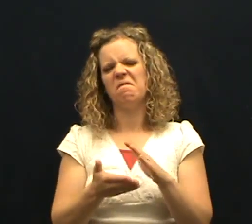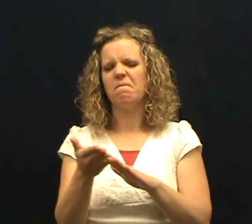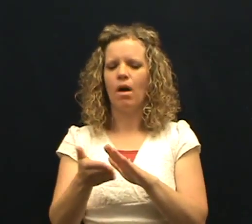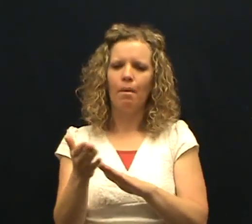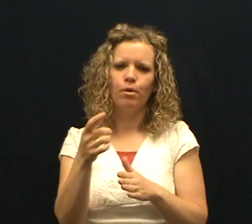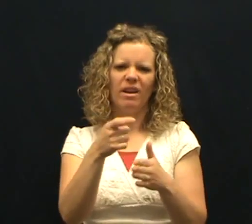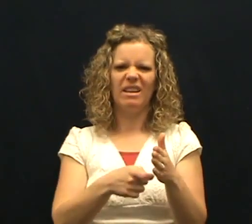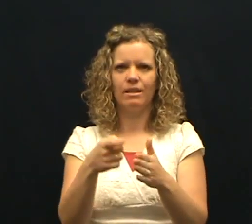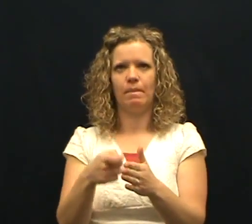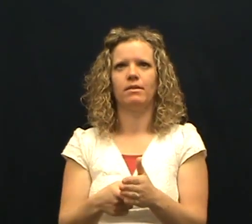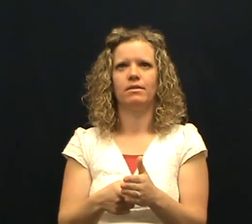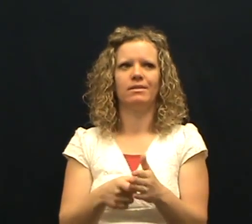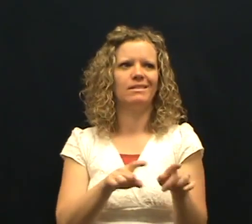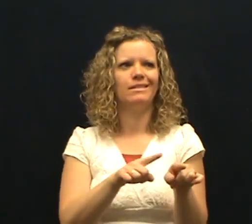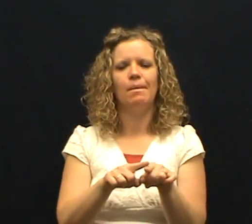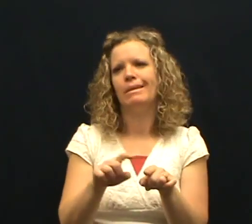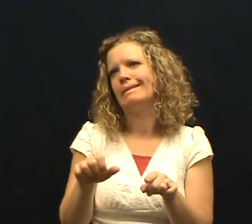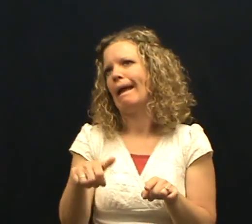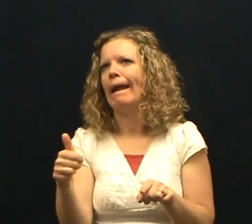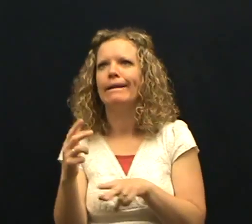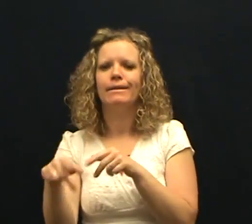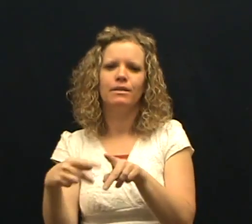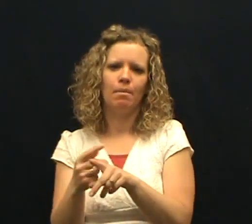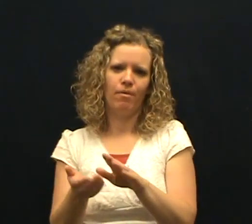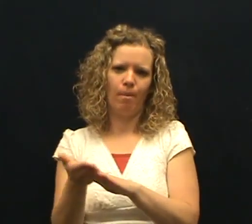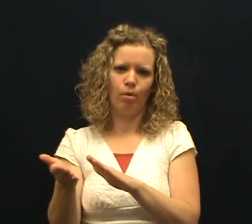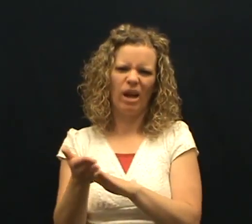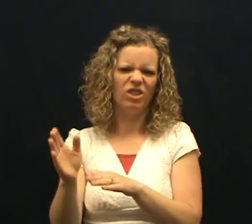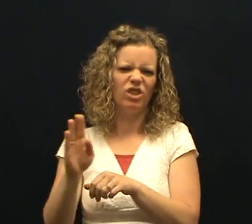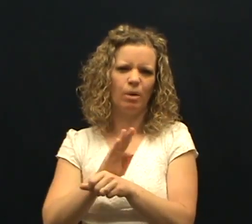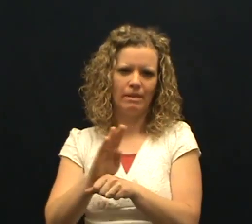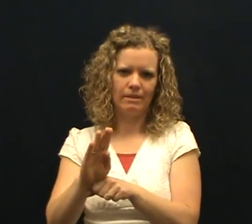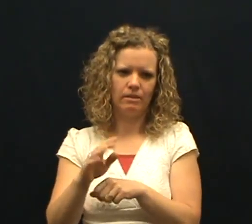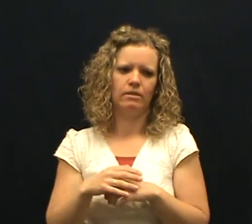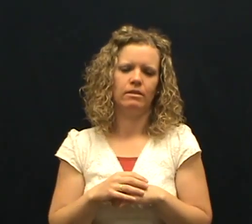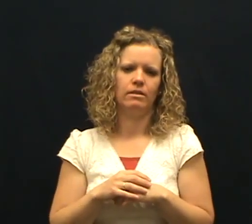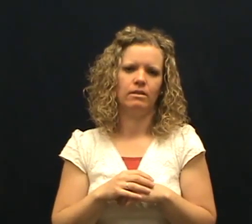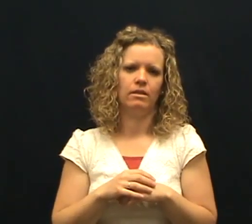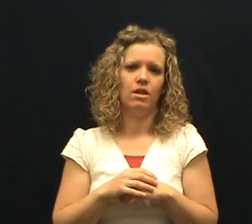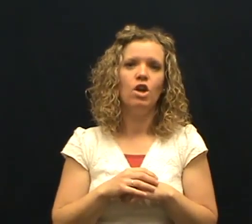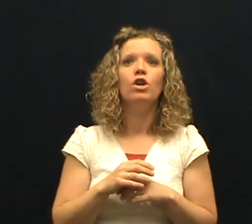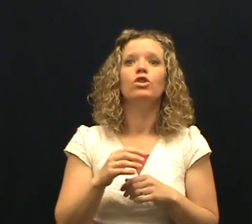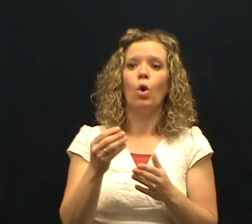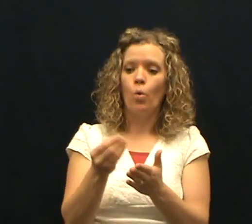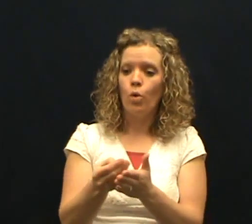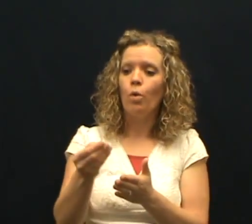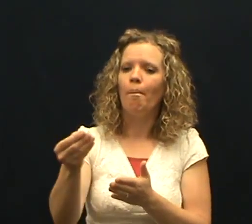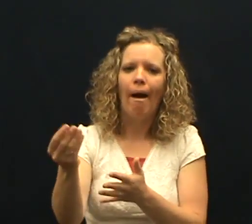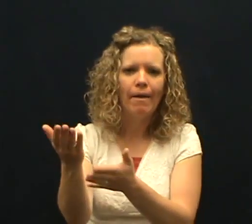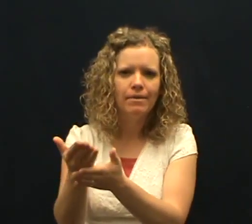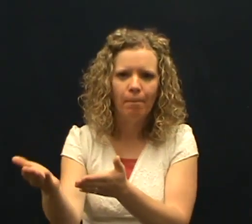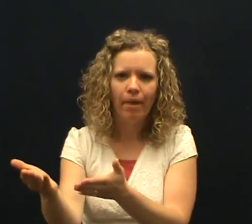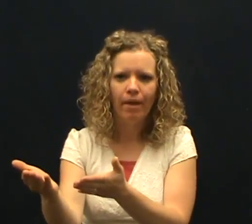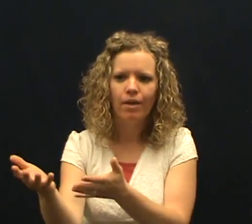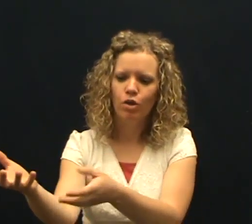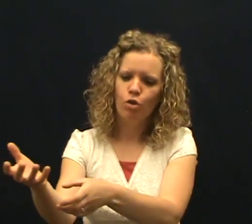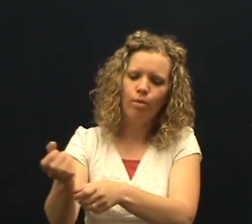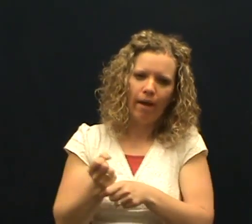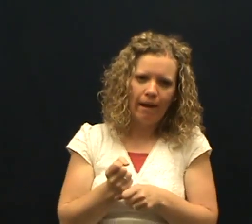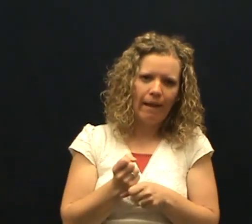about any operation, and then you again buy products that you resell and start the cycle all over again.